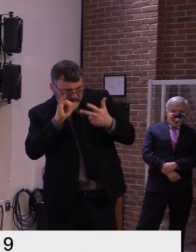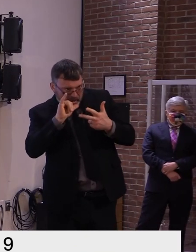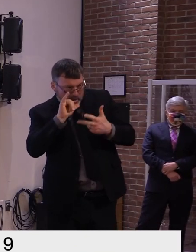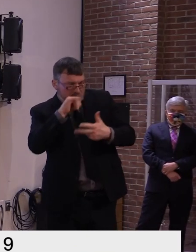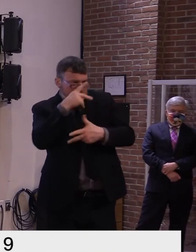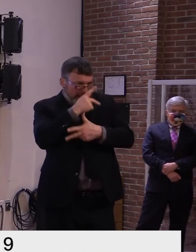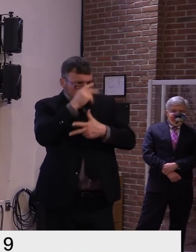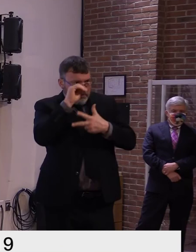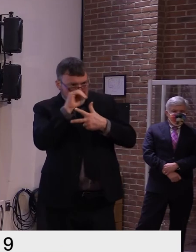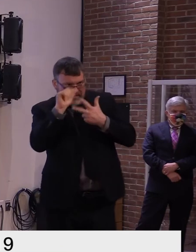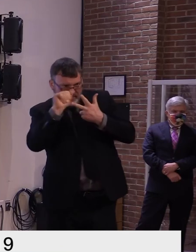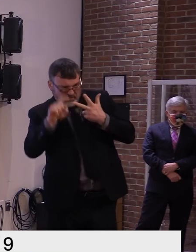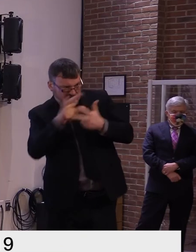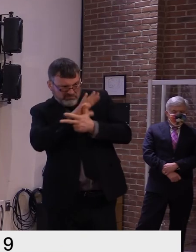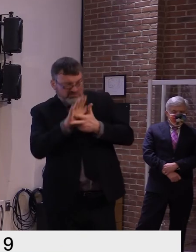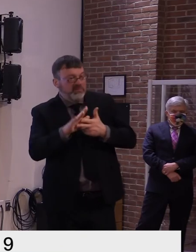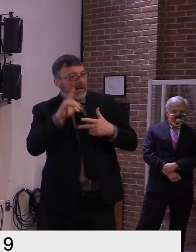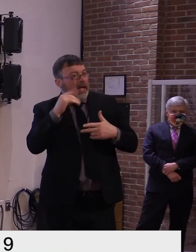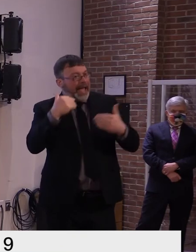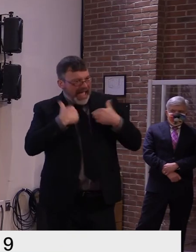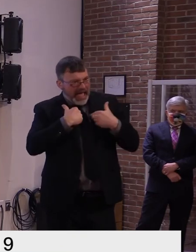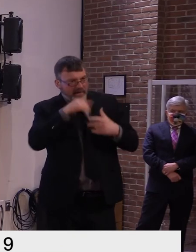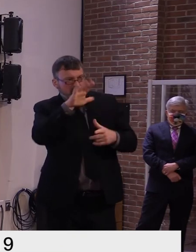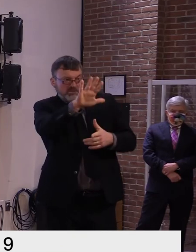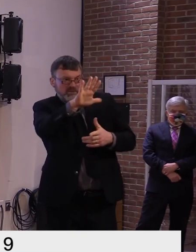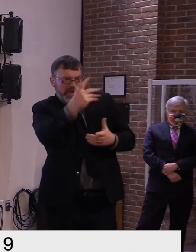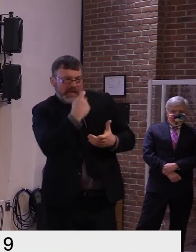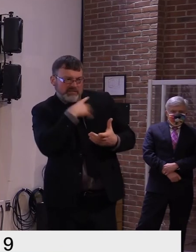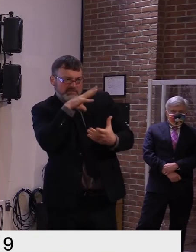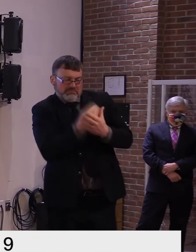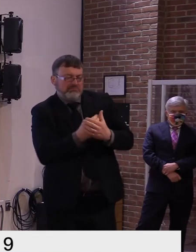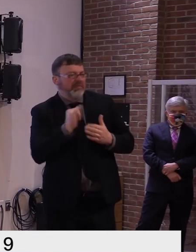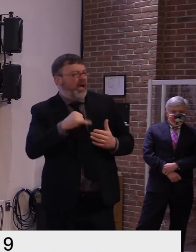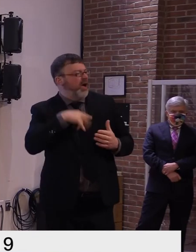I guess that's my two. Yep. Thank you.